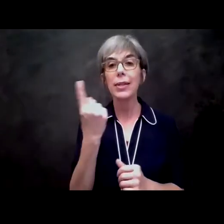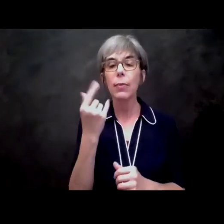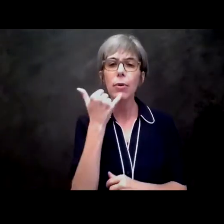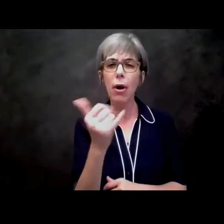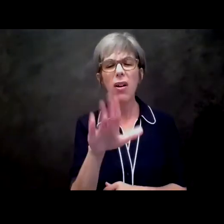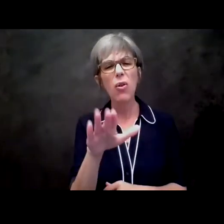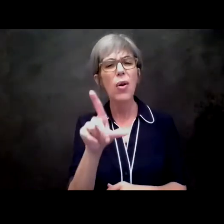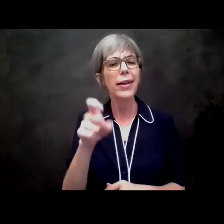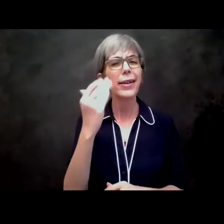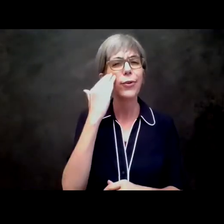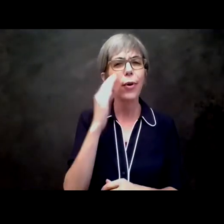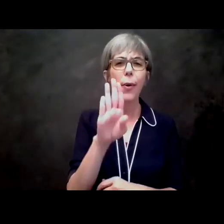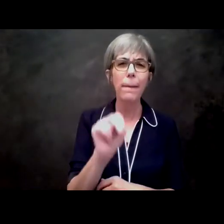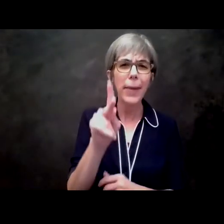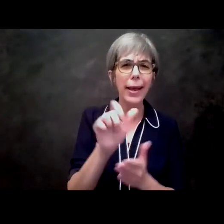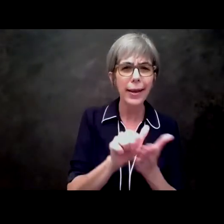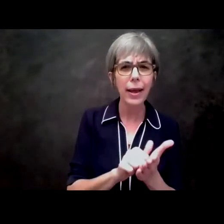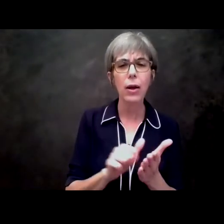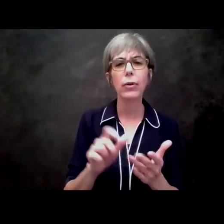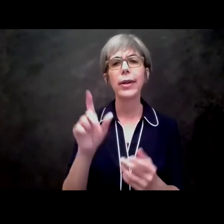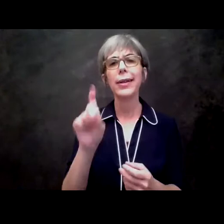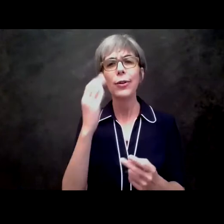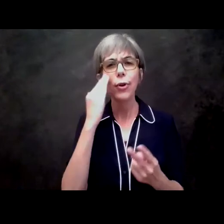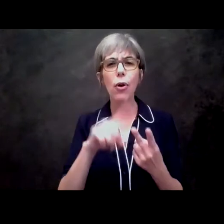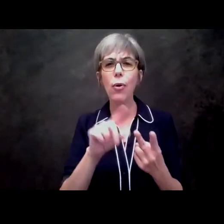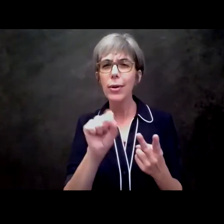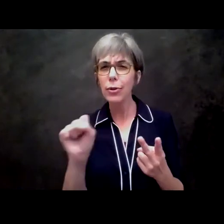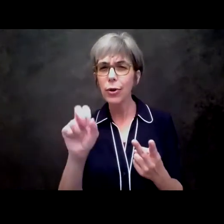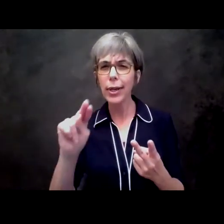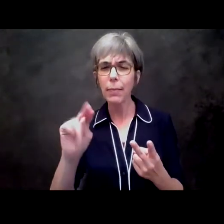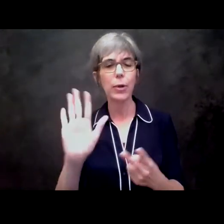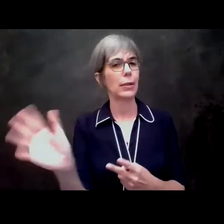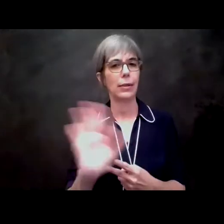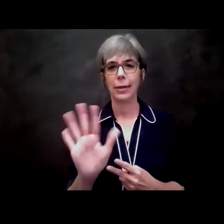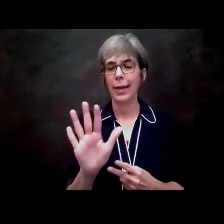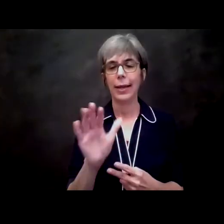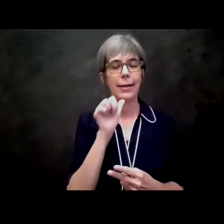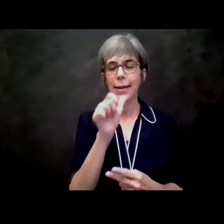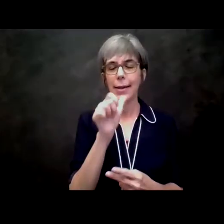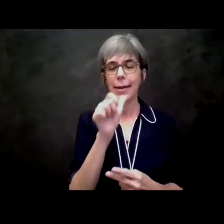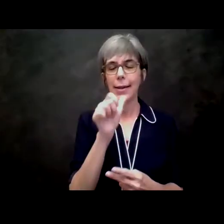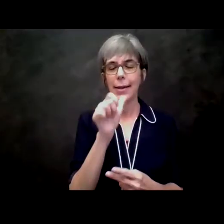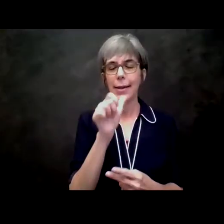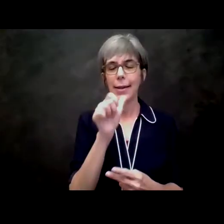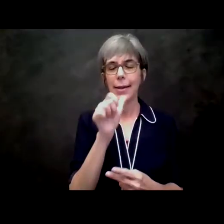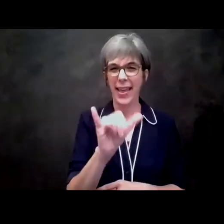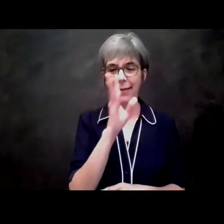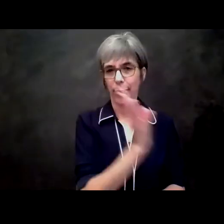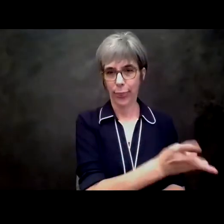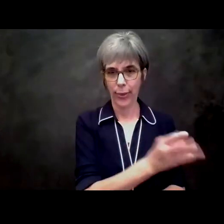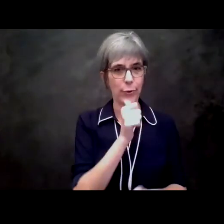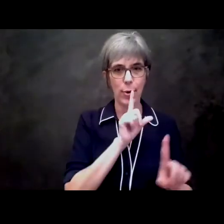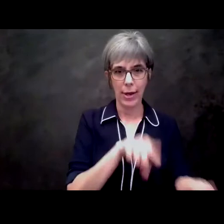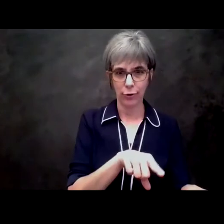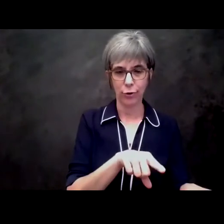numbers or bank account numbers, that is not a contact tracer. That's a scam. And so we don't want you to be